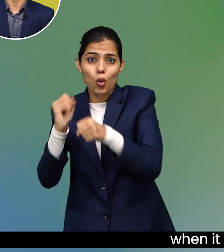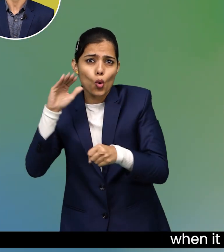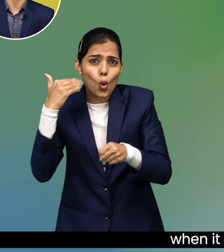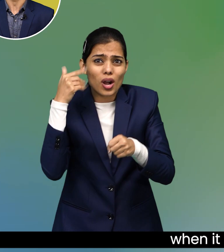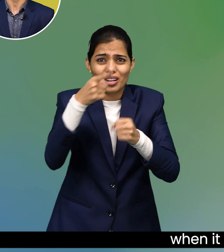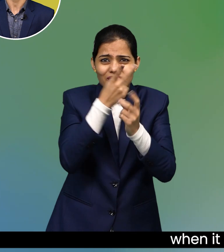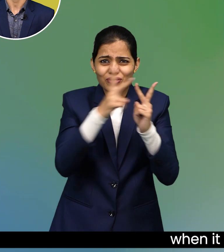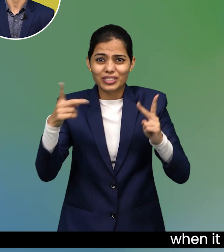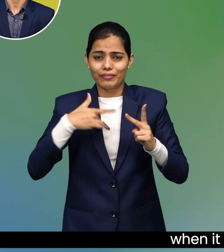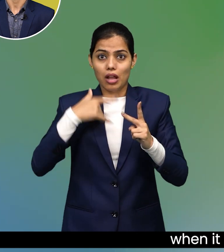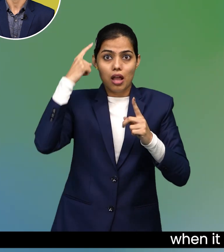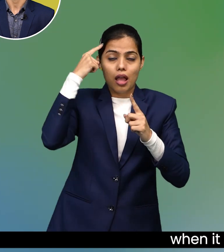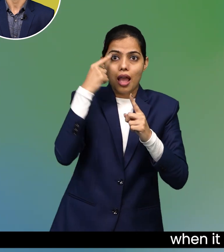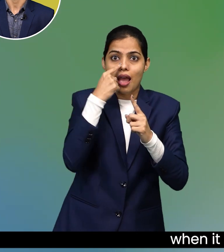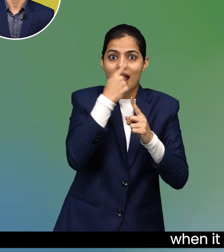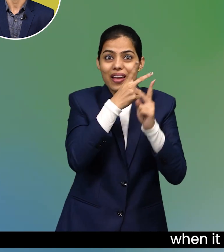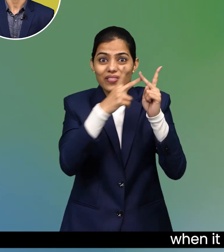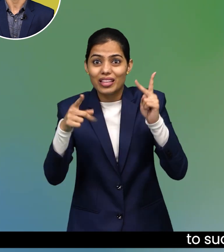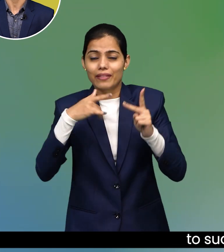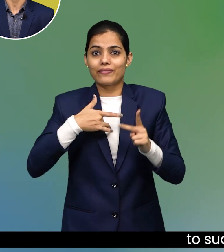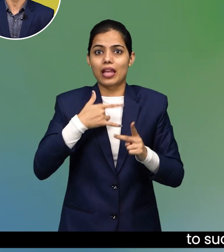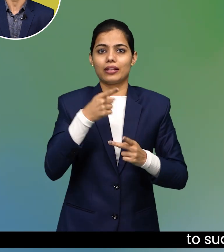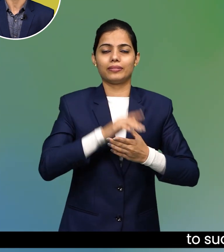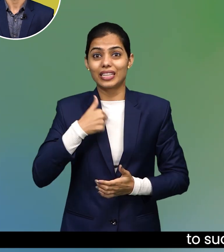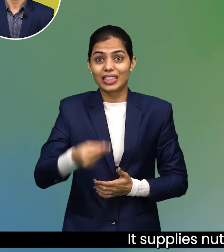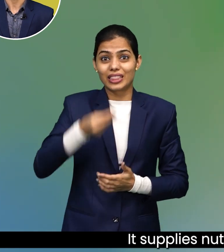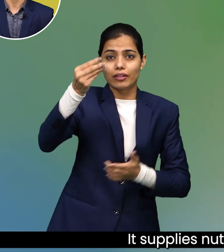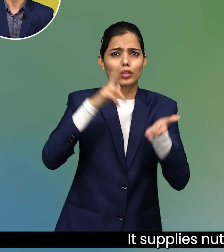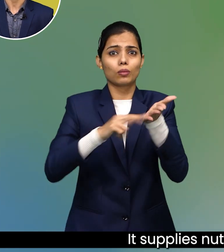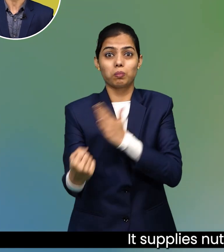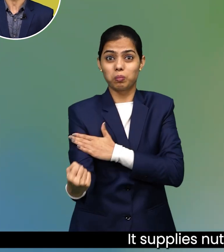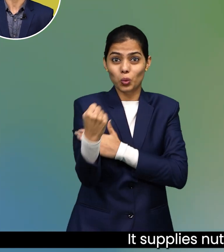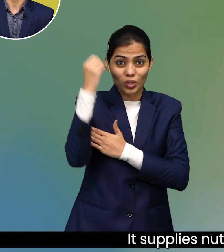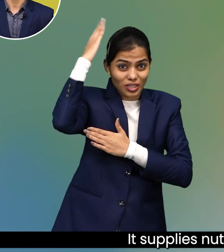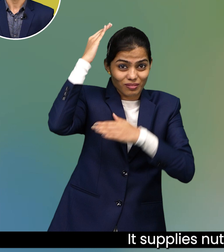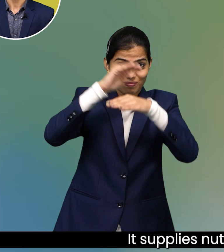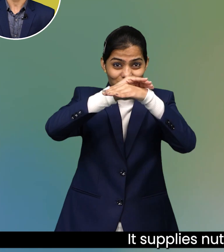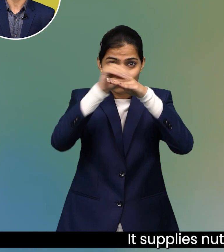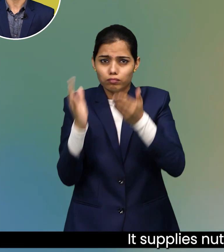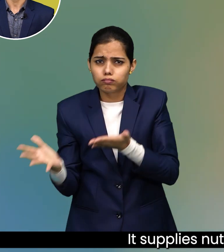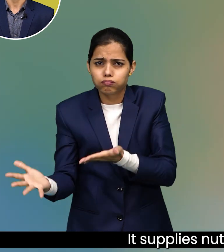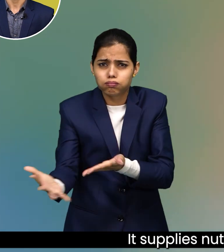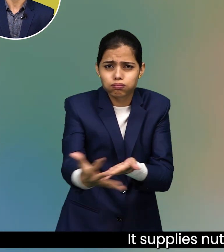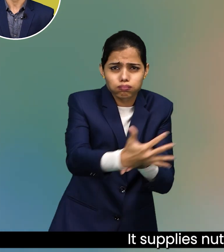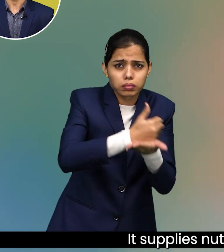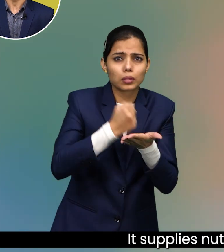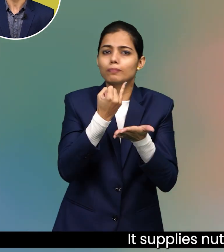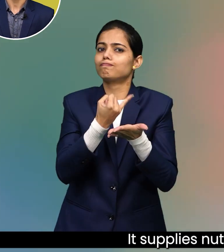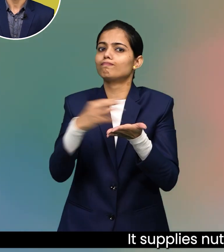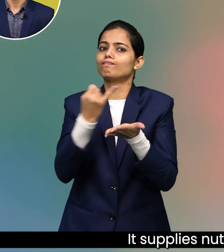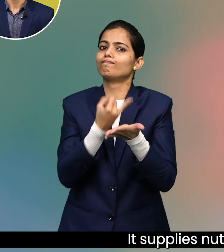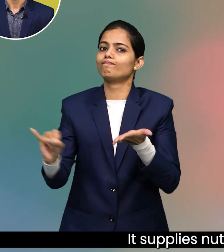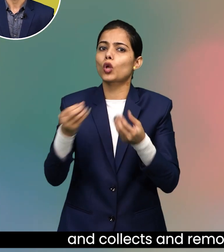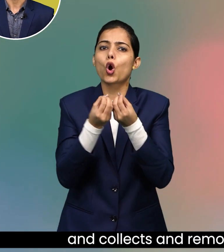when it is subjected to sudden jerk. It supplies nutrients to the brain and